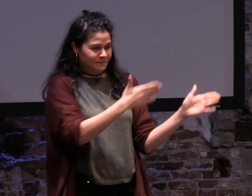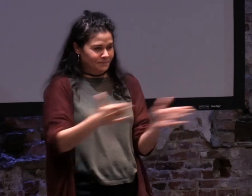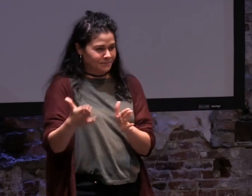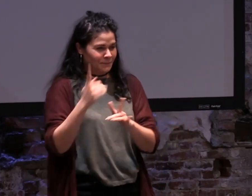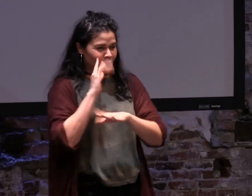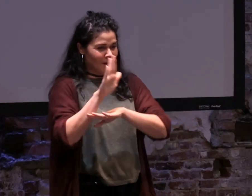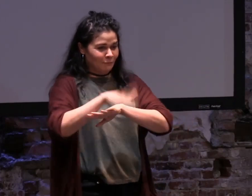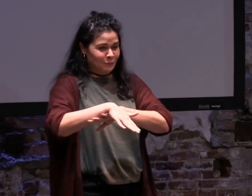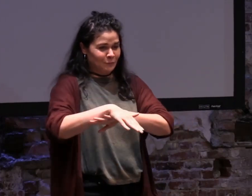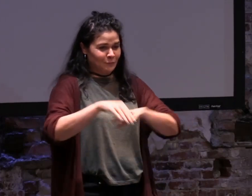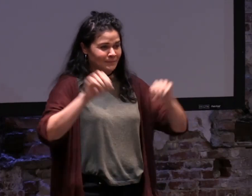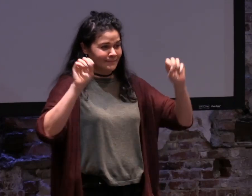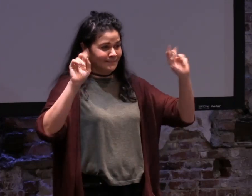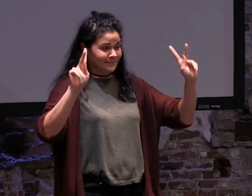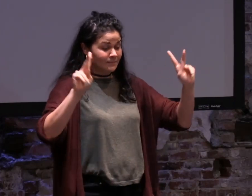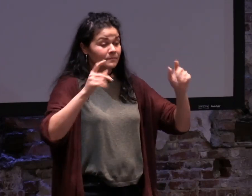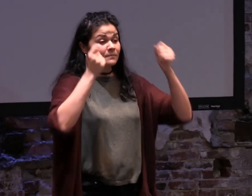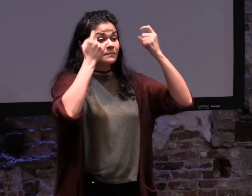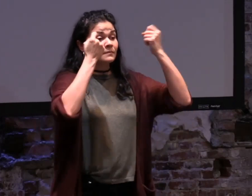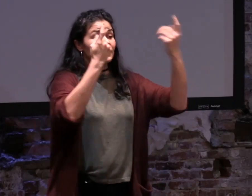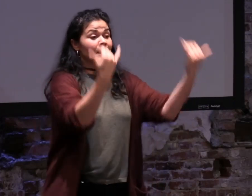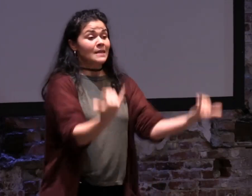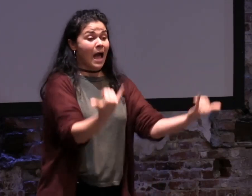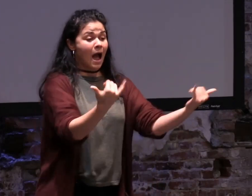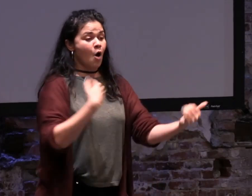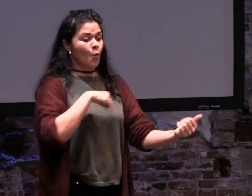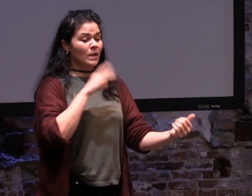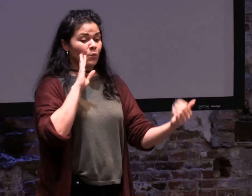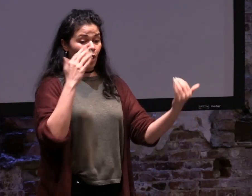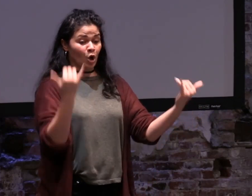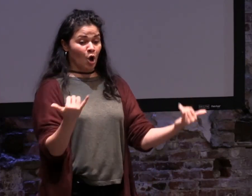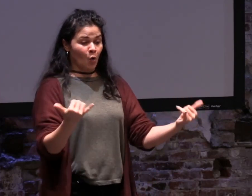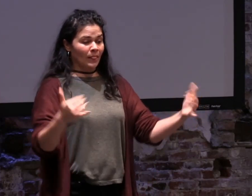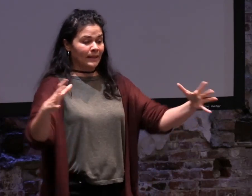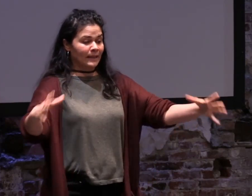continue with our plan for this afternoon. Okay, so right now,